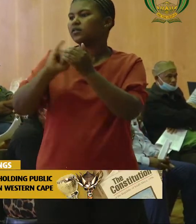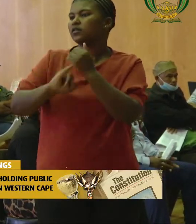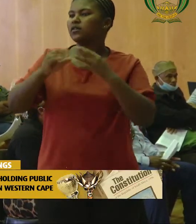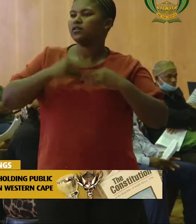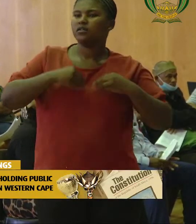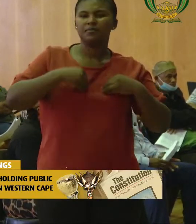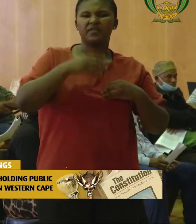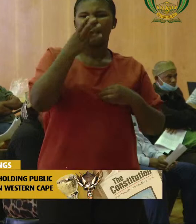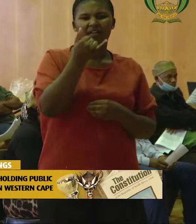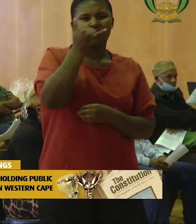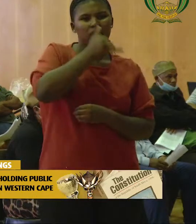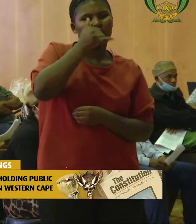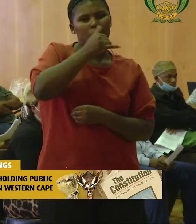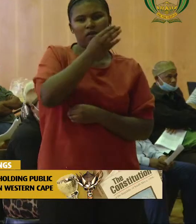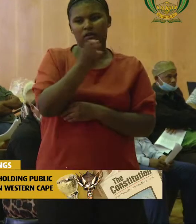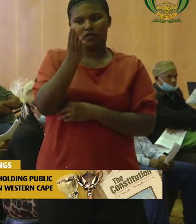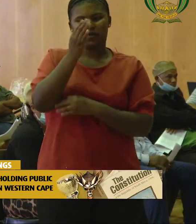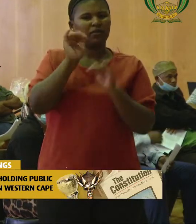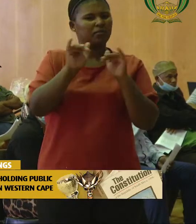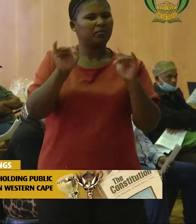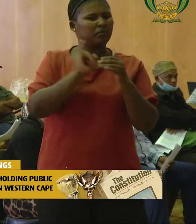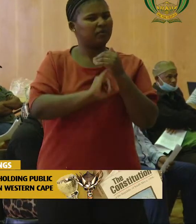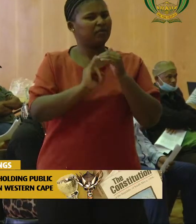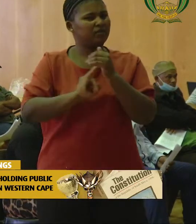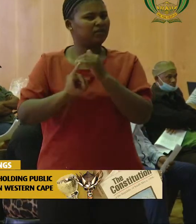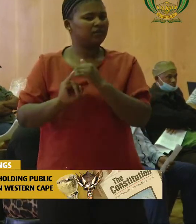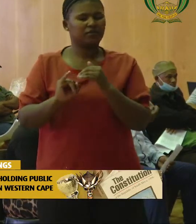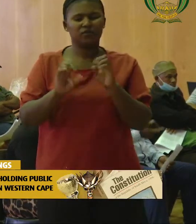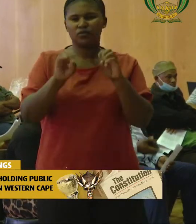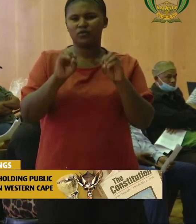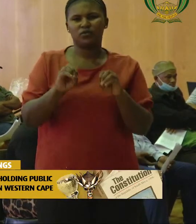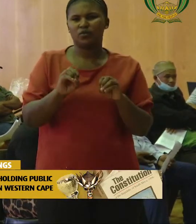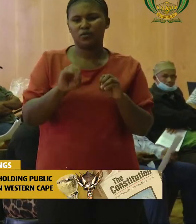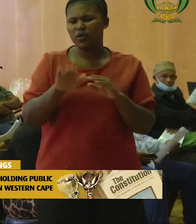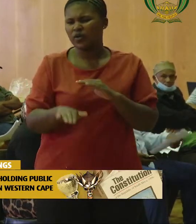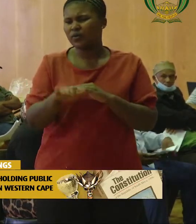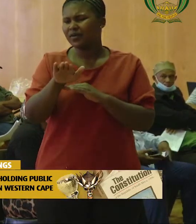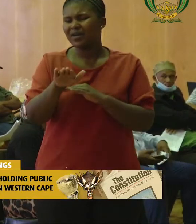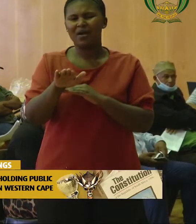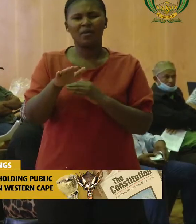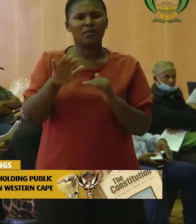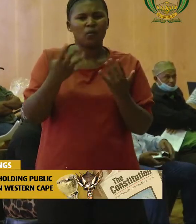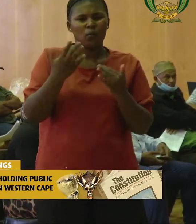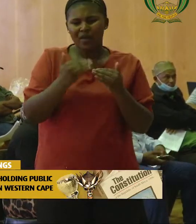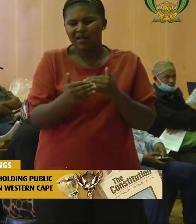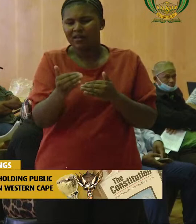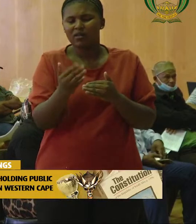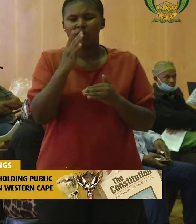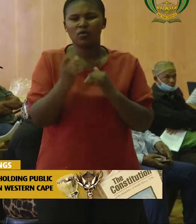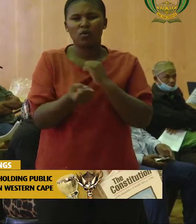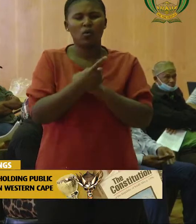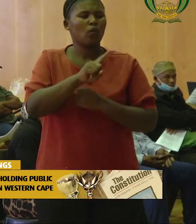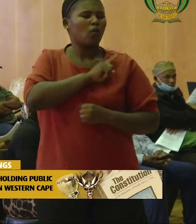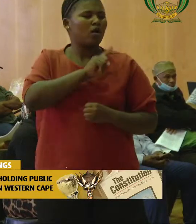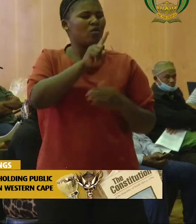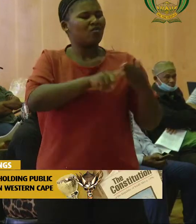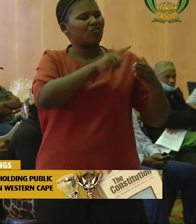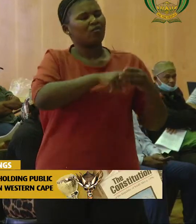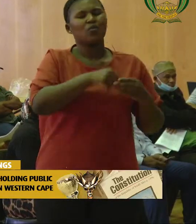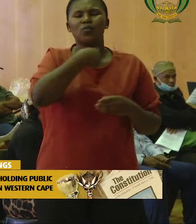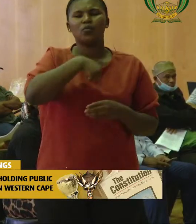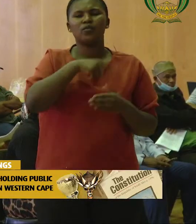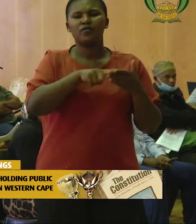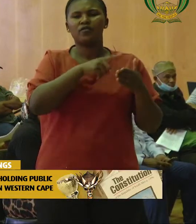have criminal charges laid against them. Where is this taking us to, and why are we voting? What are we voting